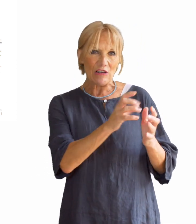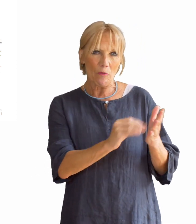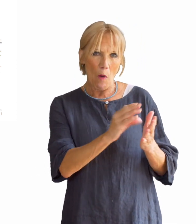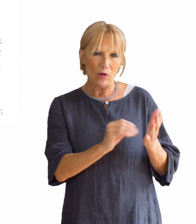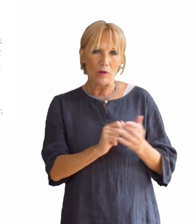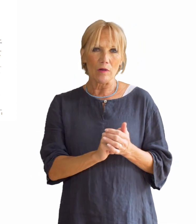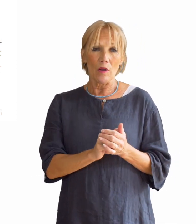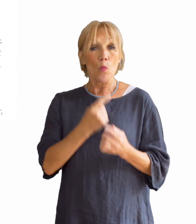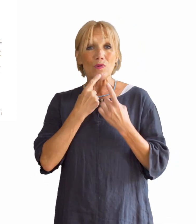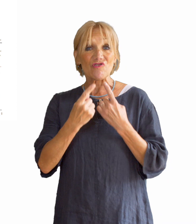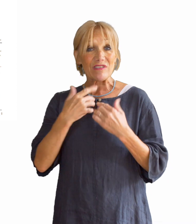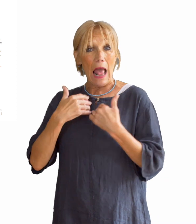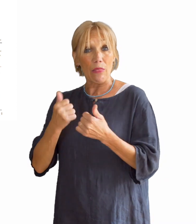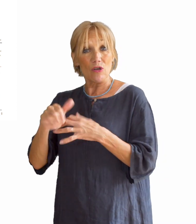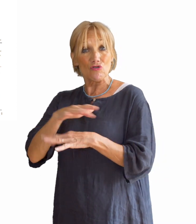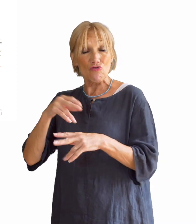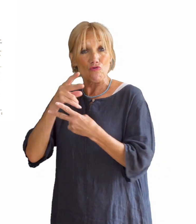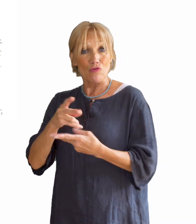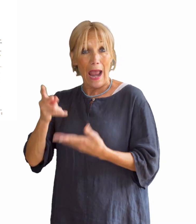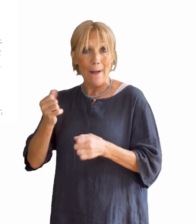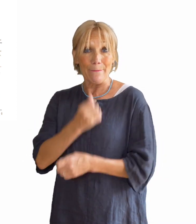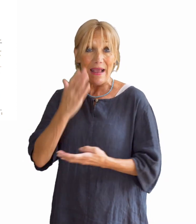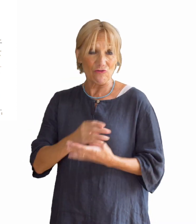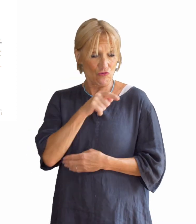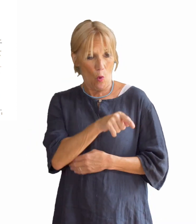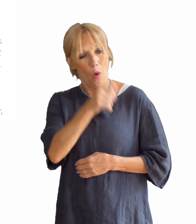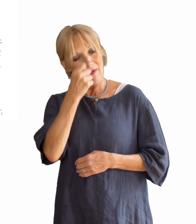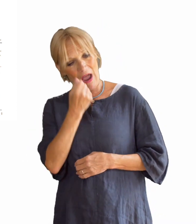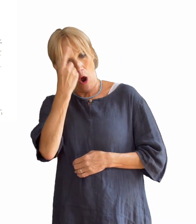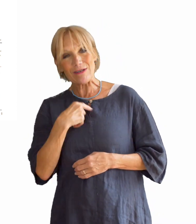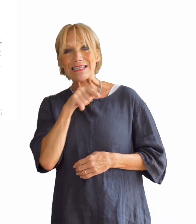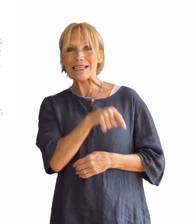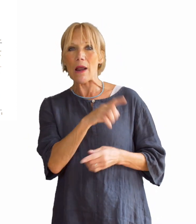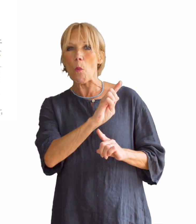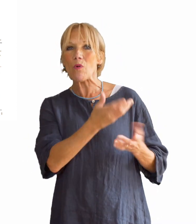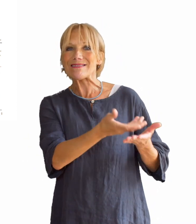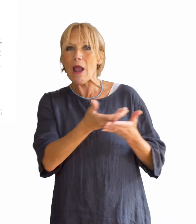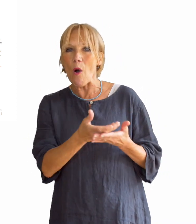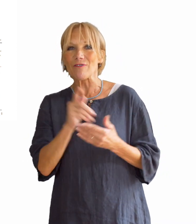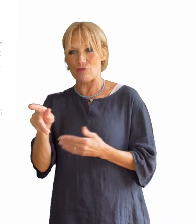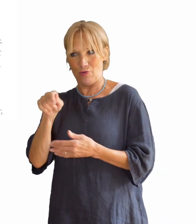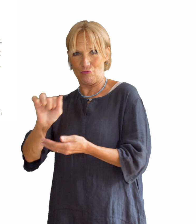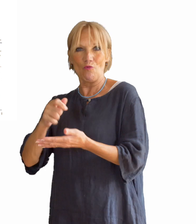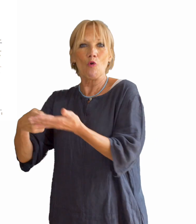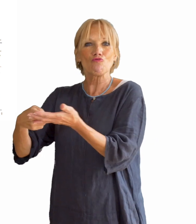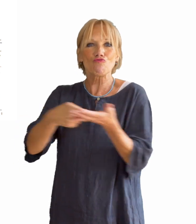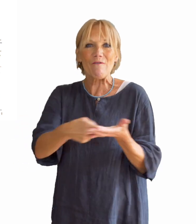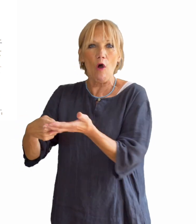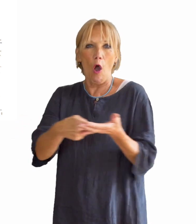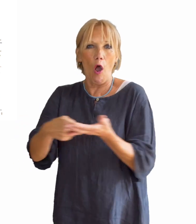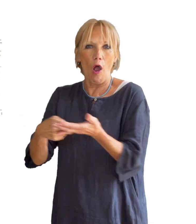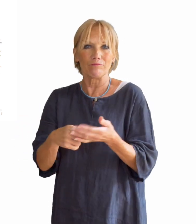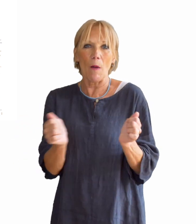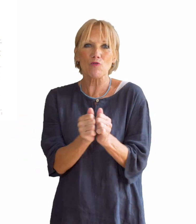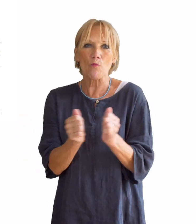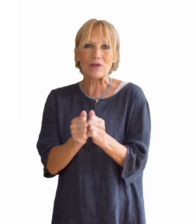care professionals ensure that the meeting centre offer is clearly understood so that referrals and the expectations of your patients and service users